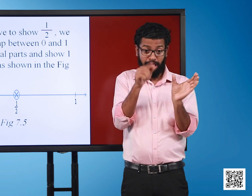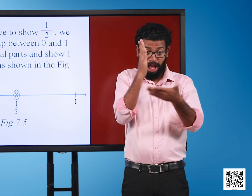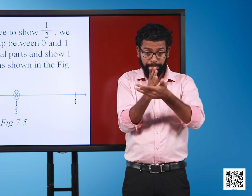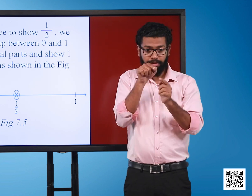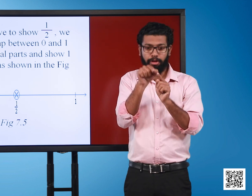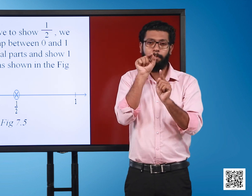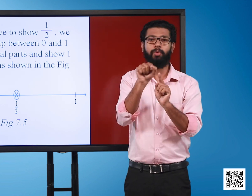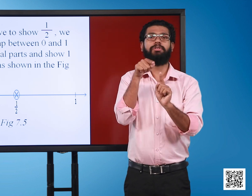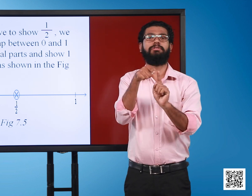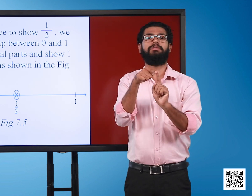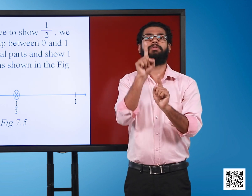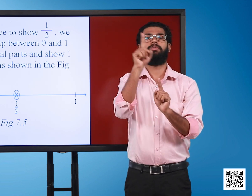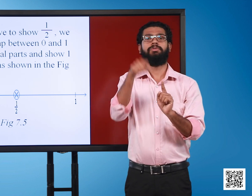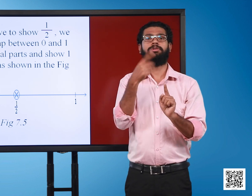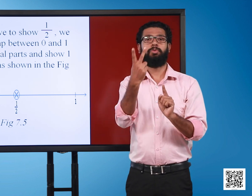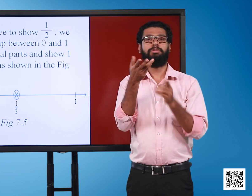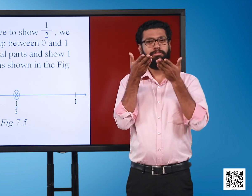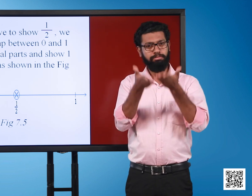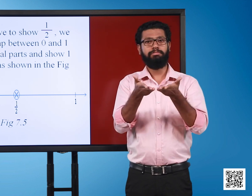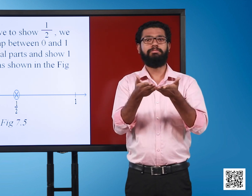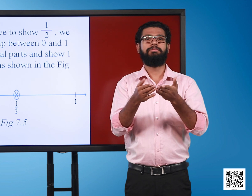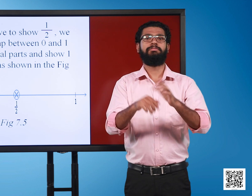As shown in the figure 7.5.